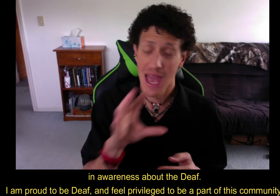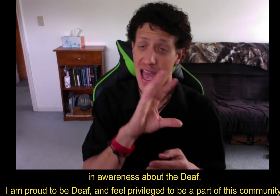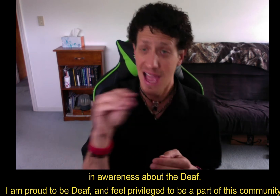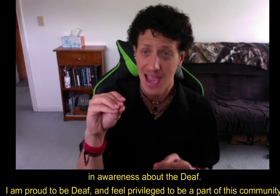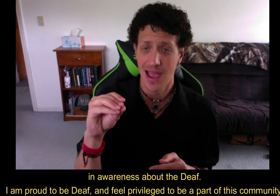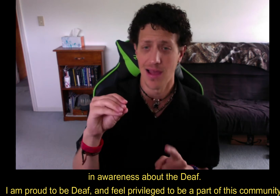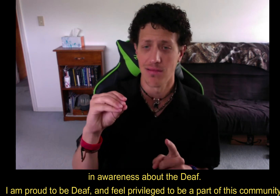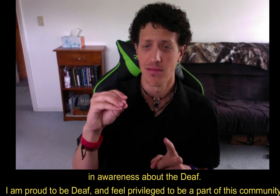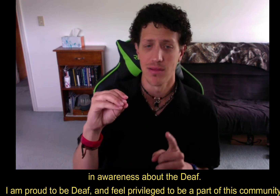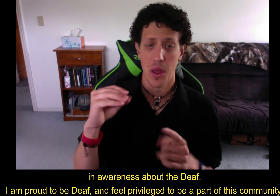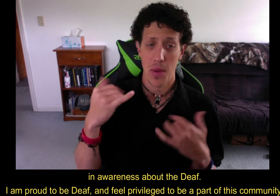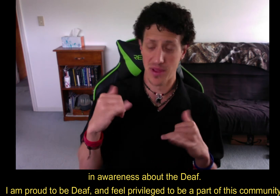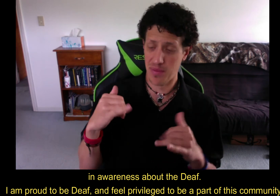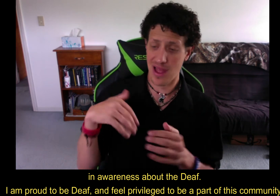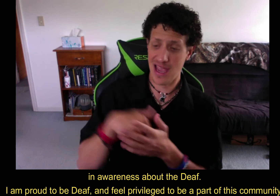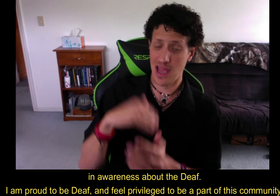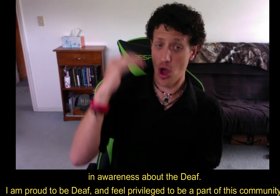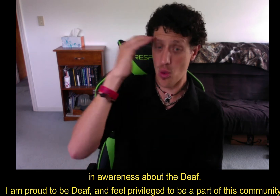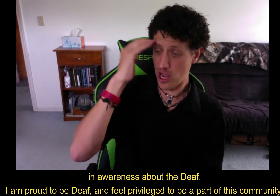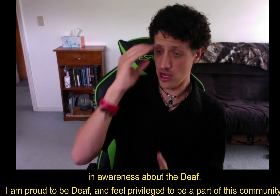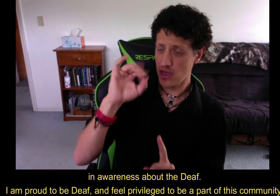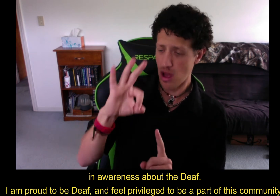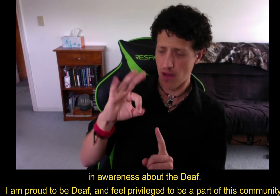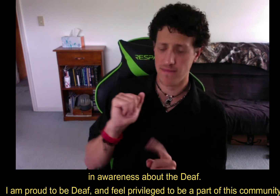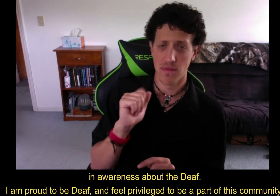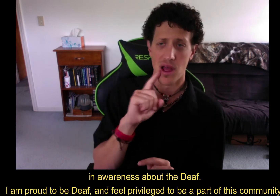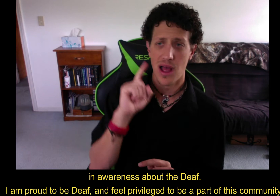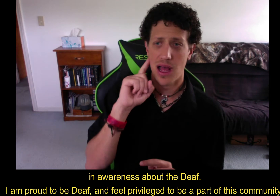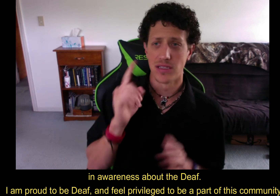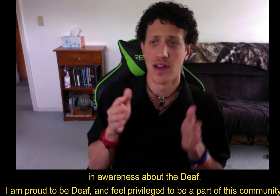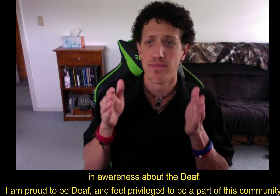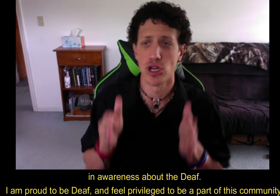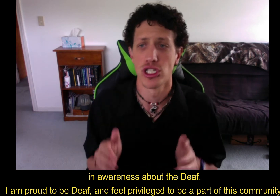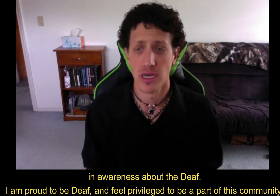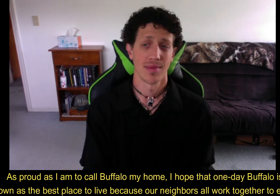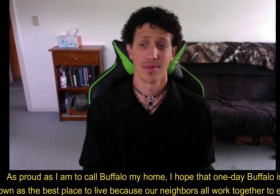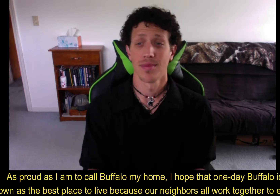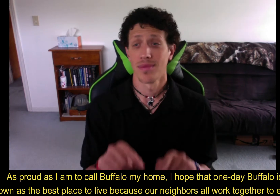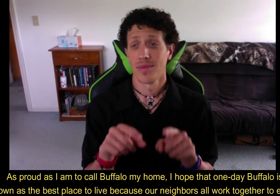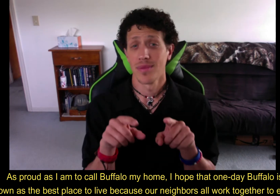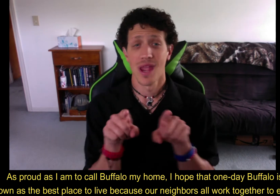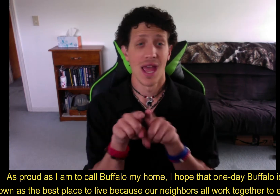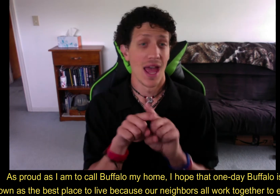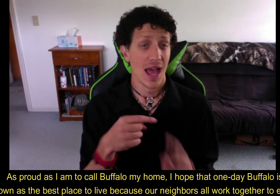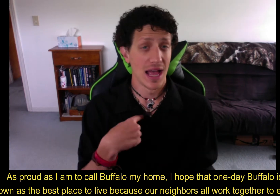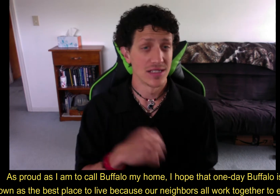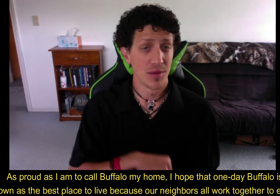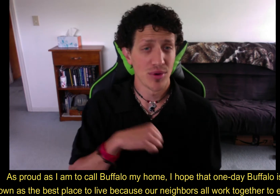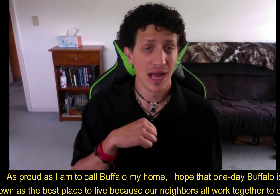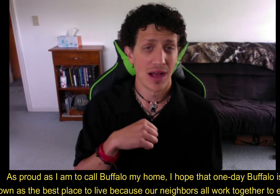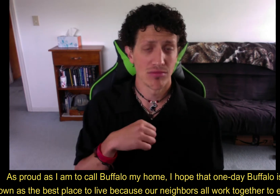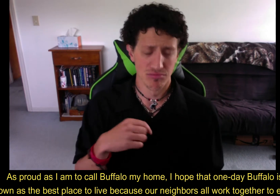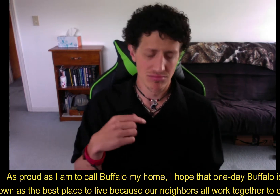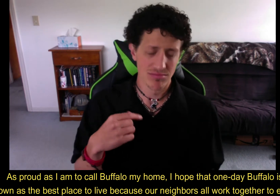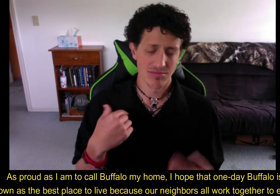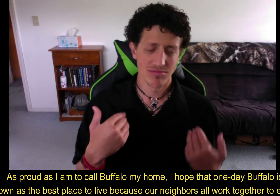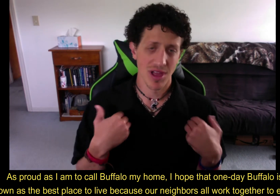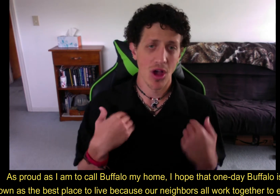and to play in awareness of a deaf person. As I'm proud to call